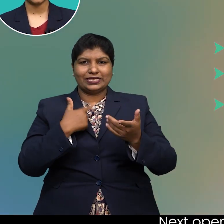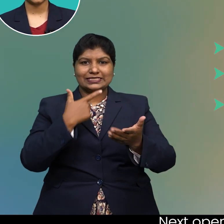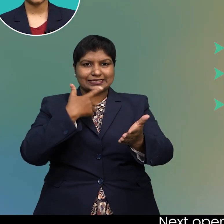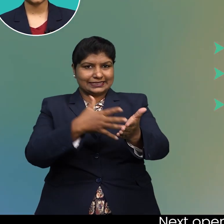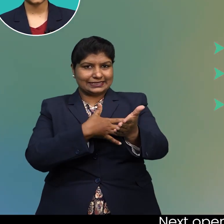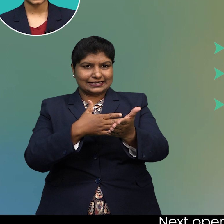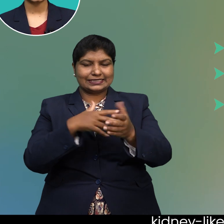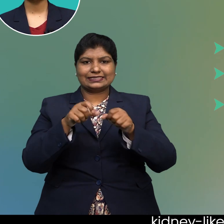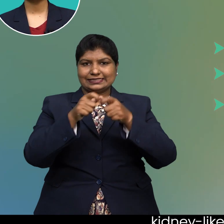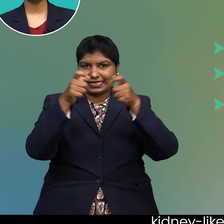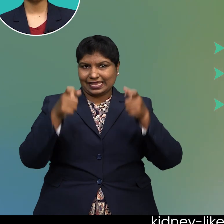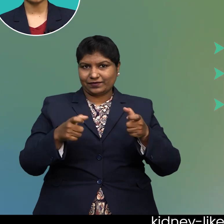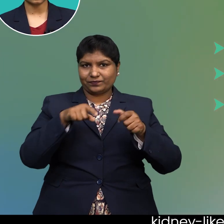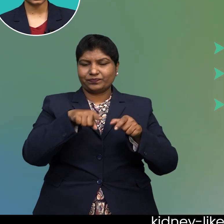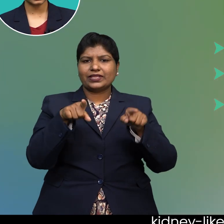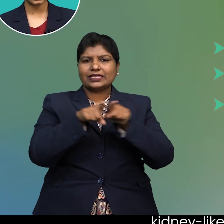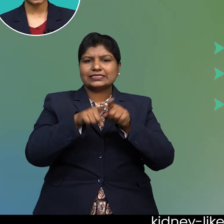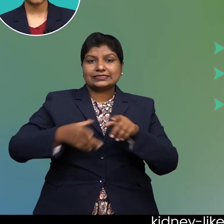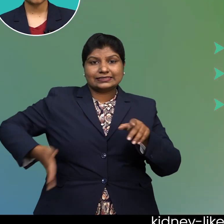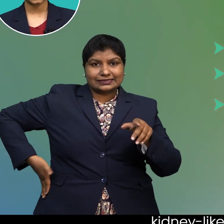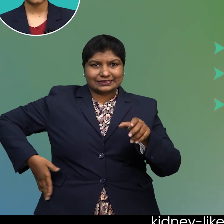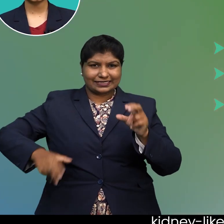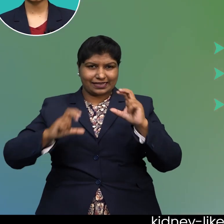Examples are snails,